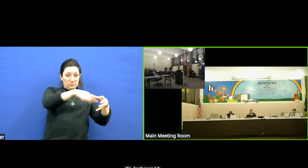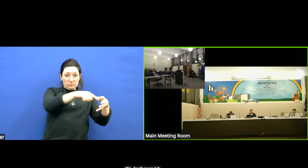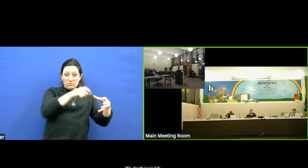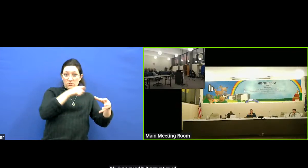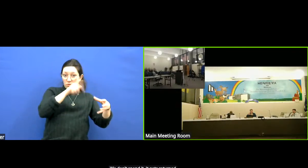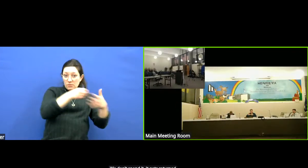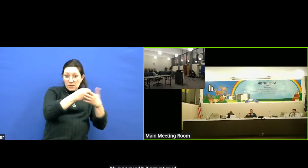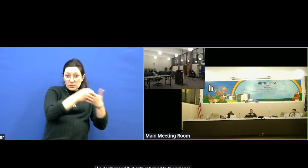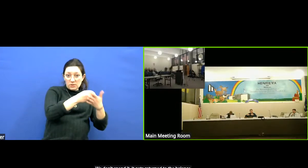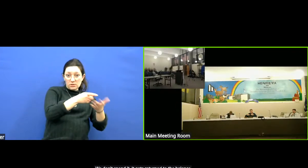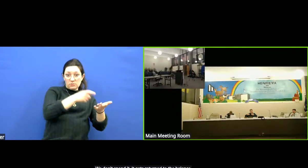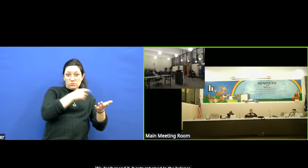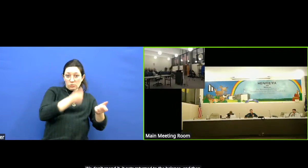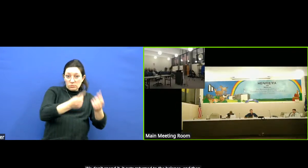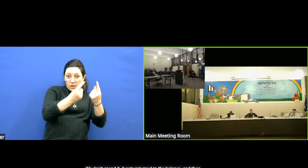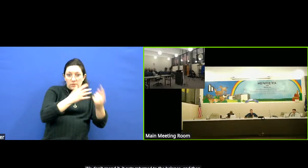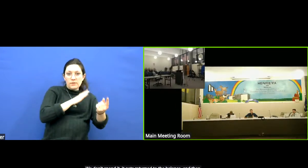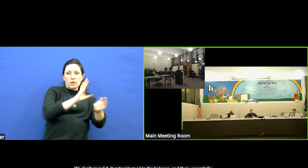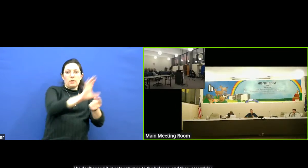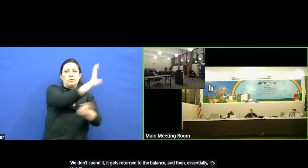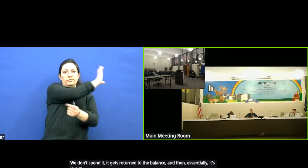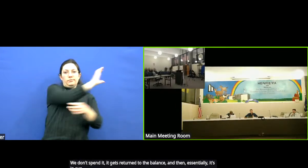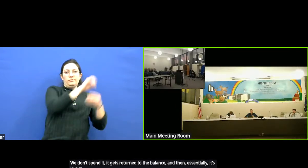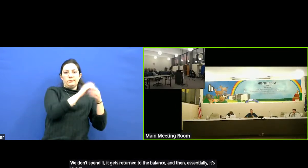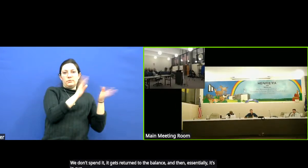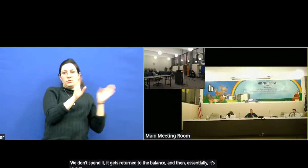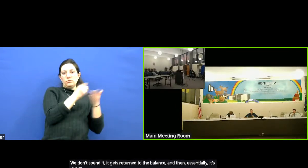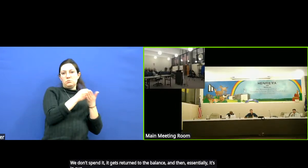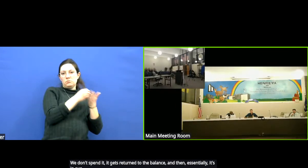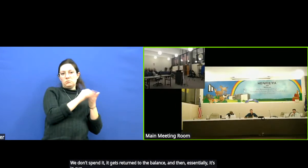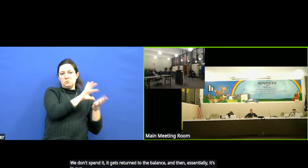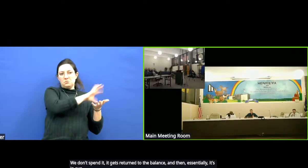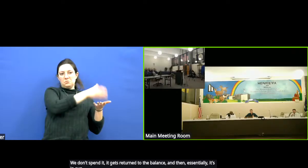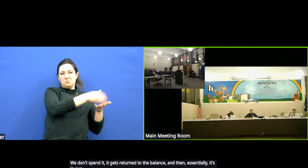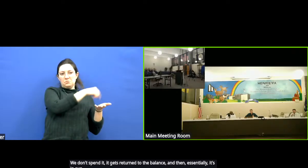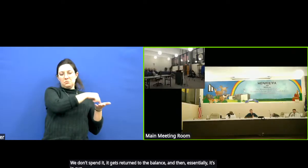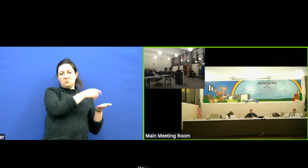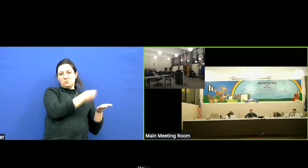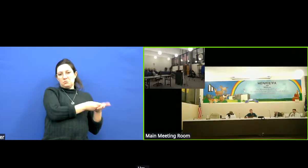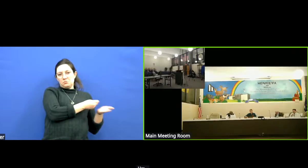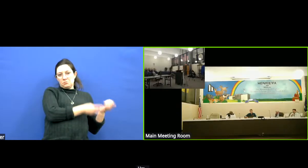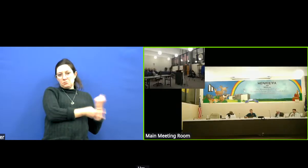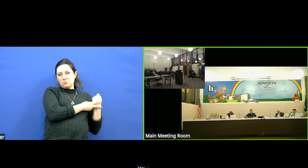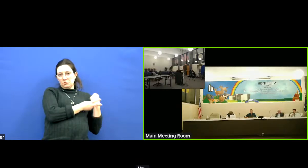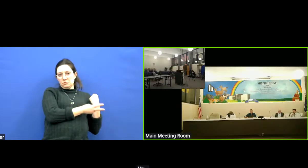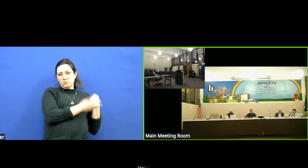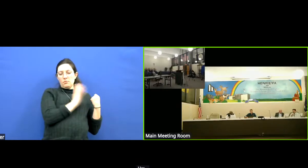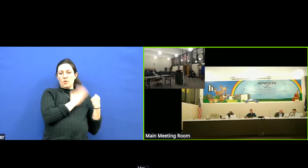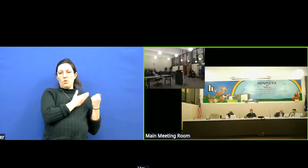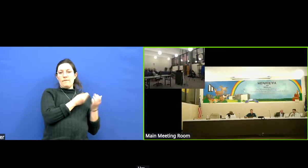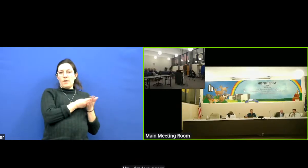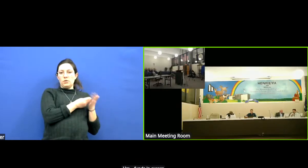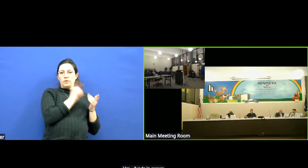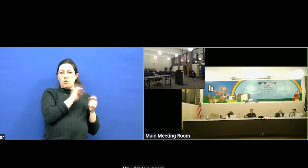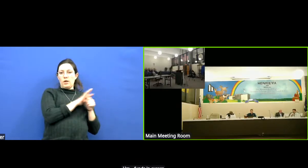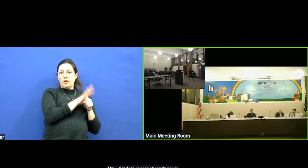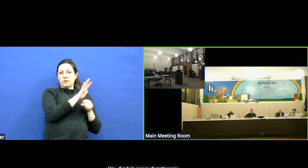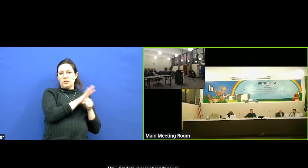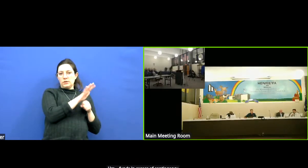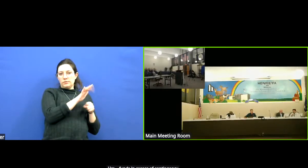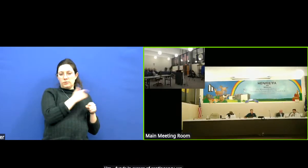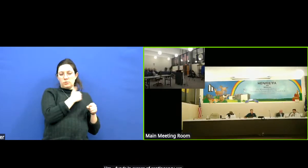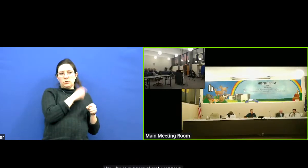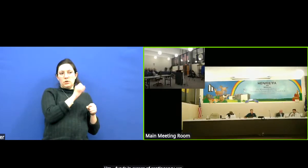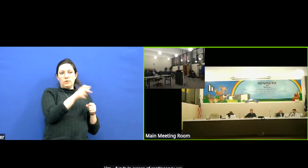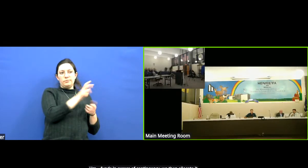balance, and then essentially it's in our funds in excess of contingency, we then allocate